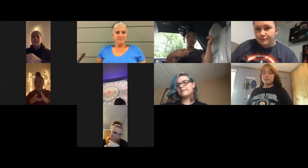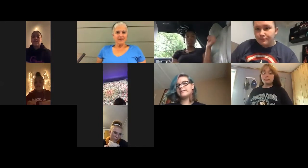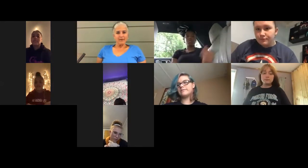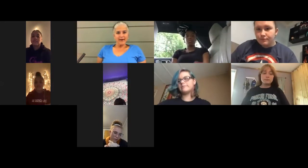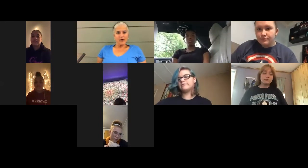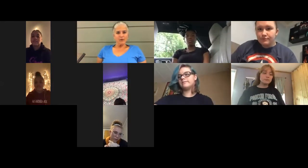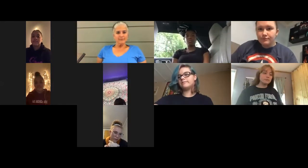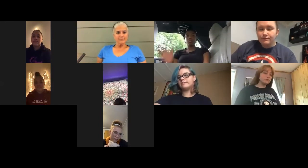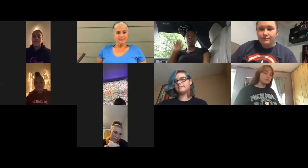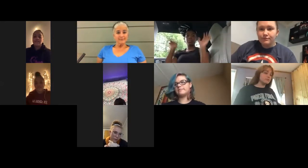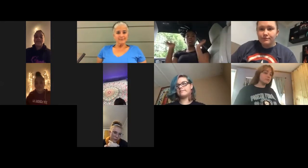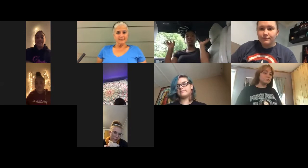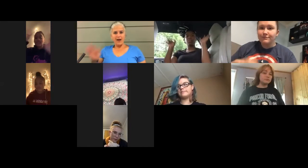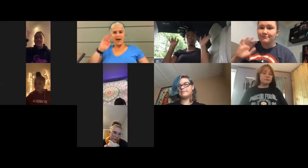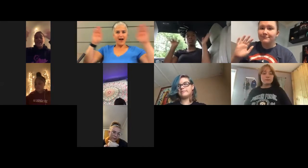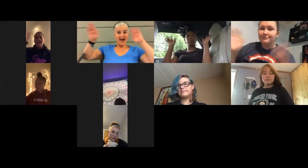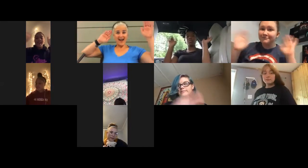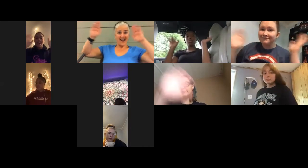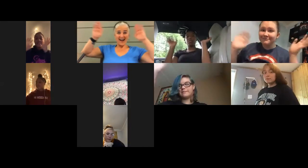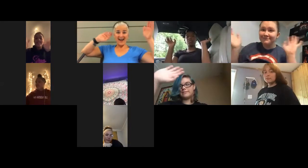Hey, hello.